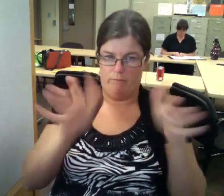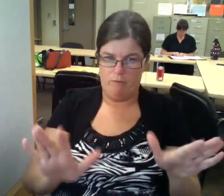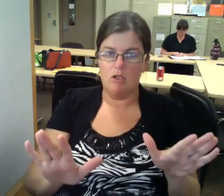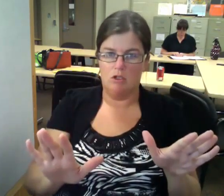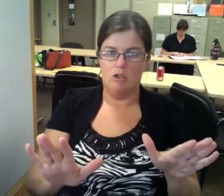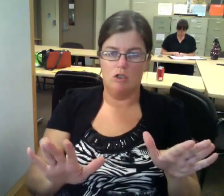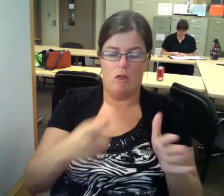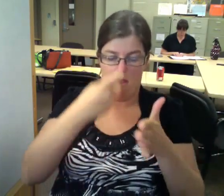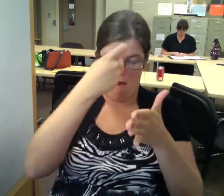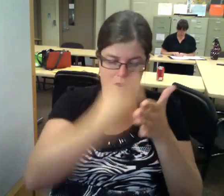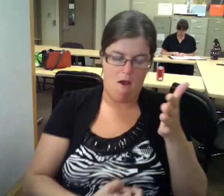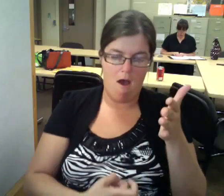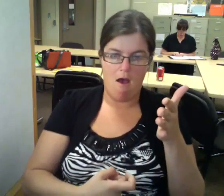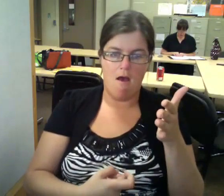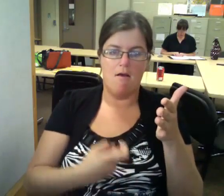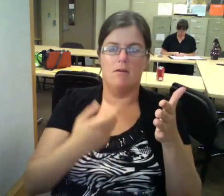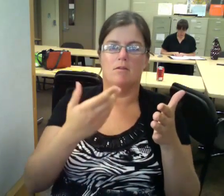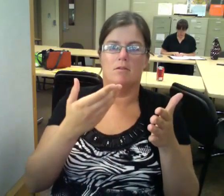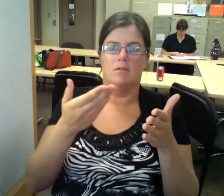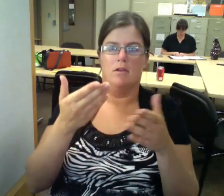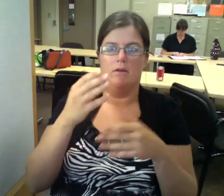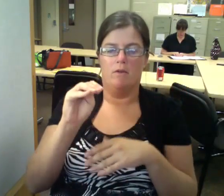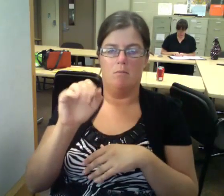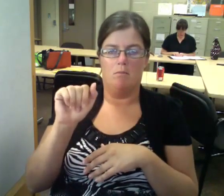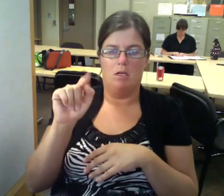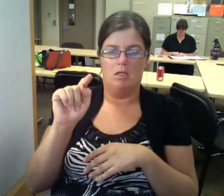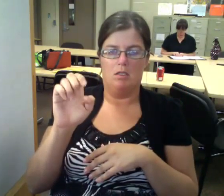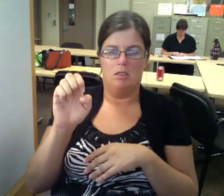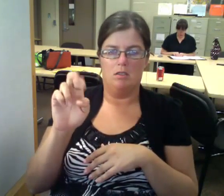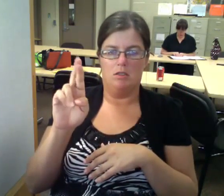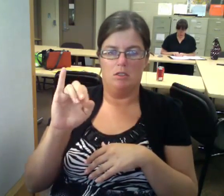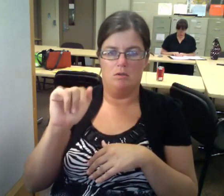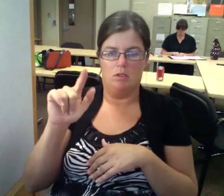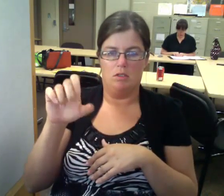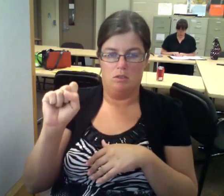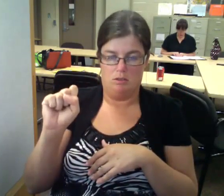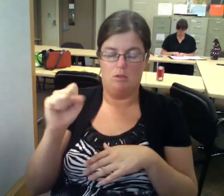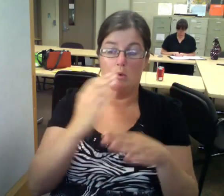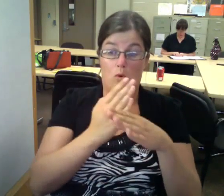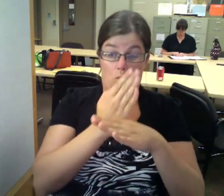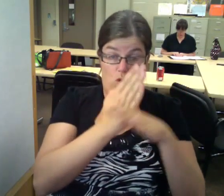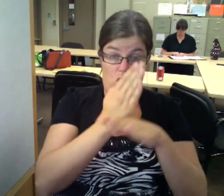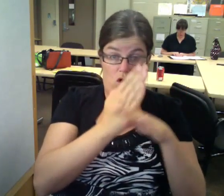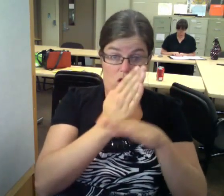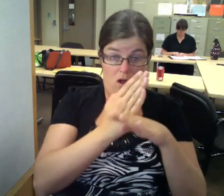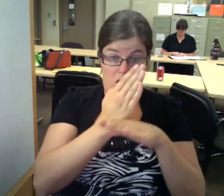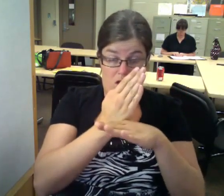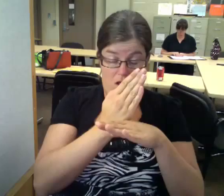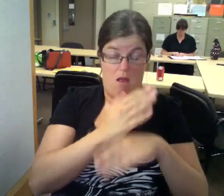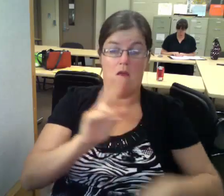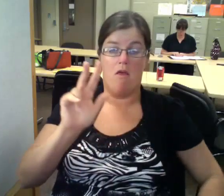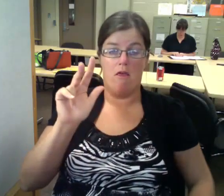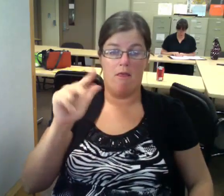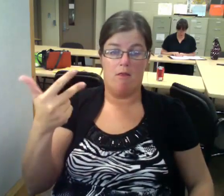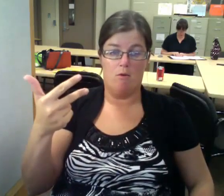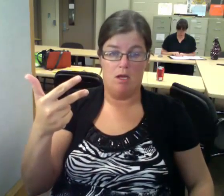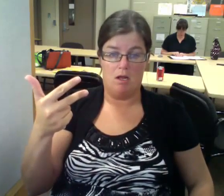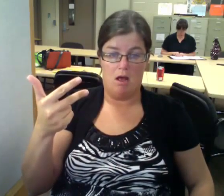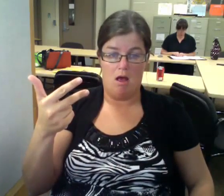of the materials are, let's see, the wood costs $3 per square foot,